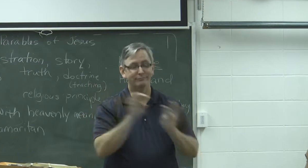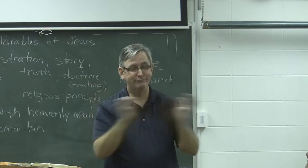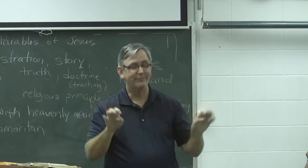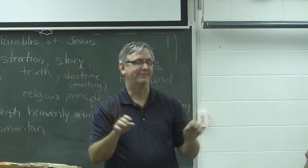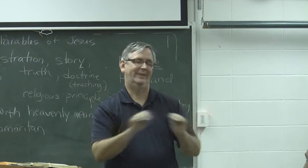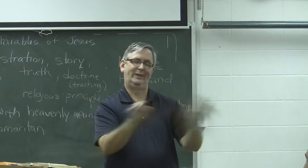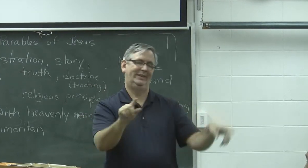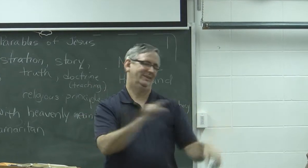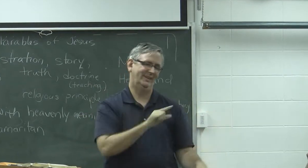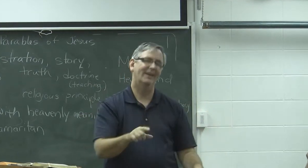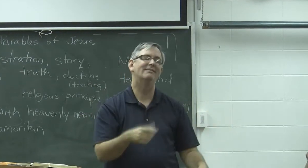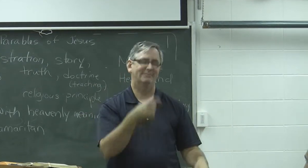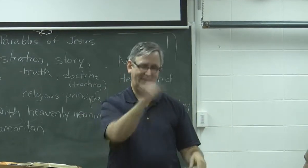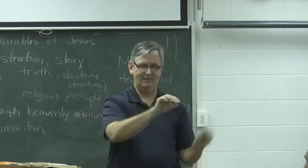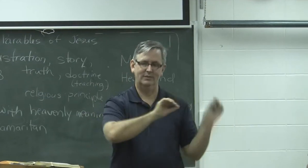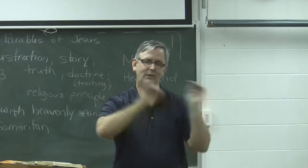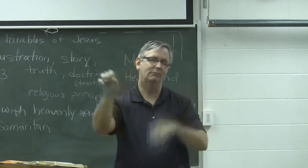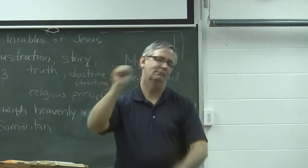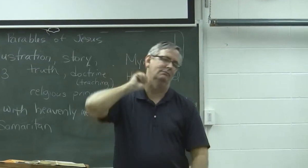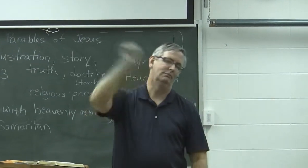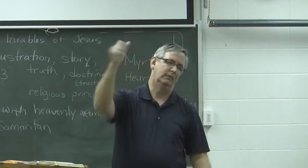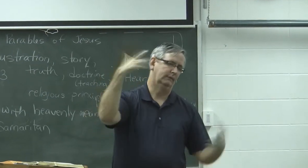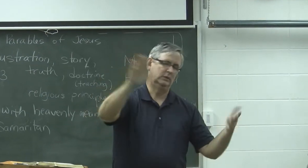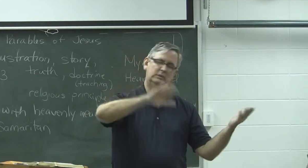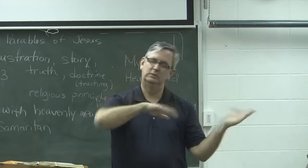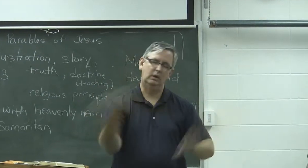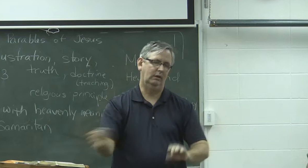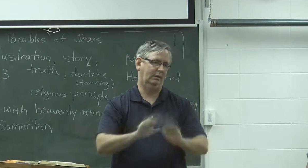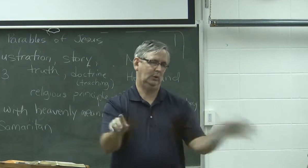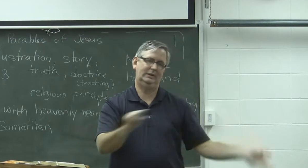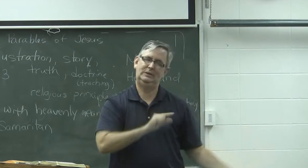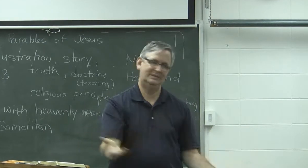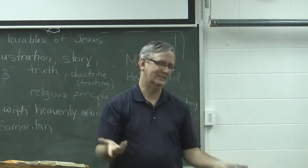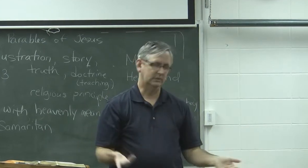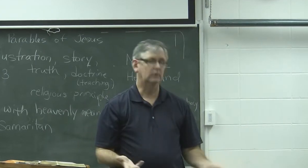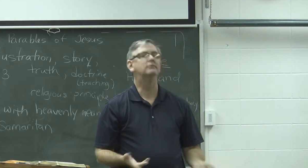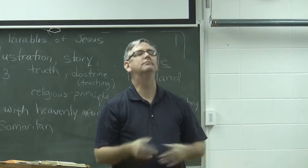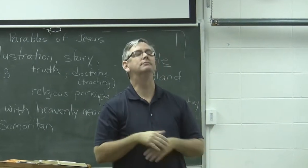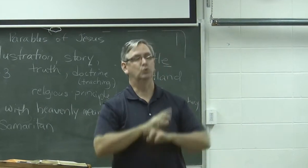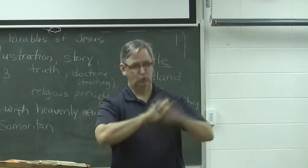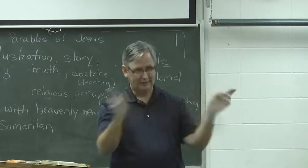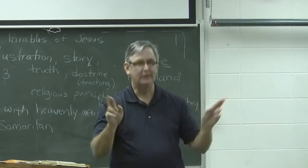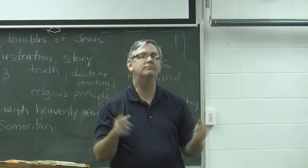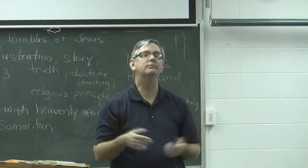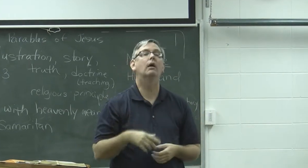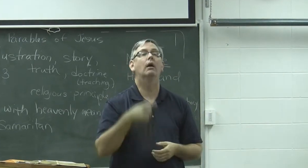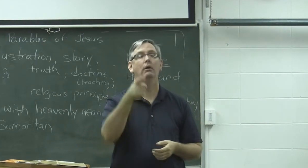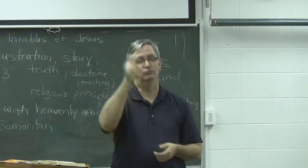guilty. And the jury, they decided to hang him. He was clearly guilty. So they were ready to